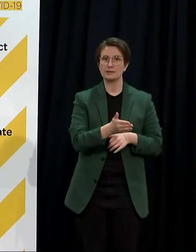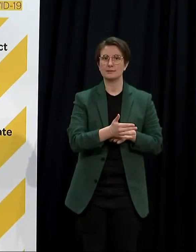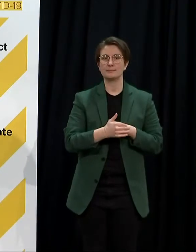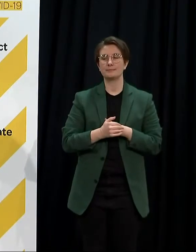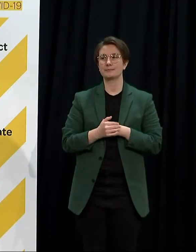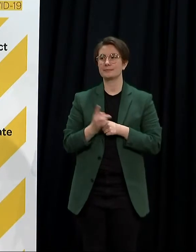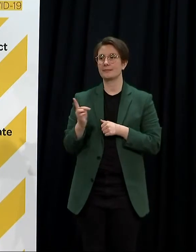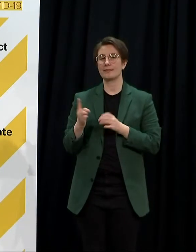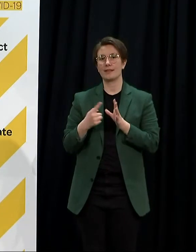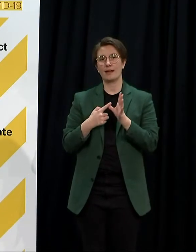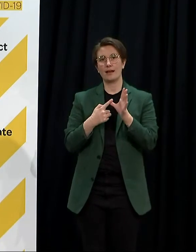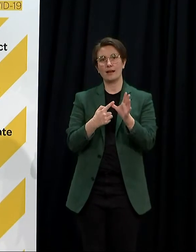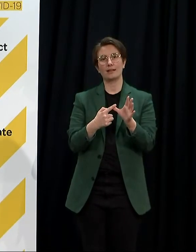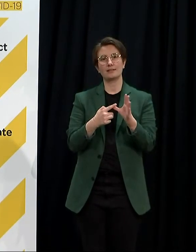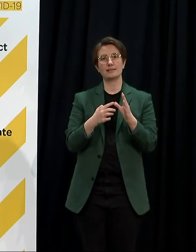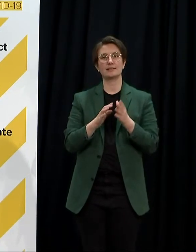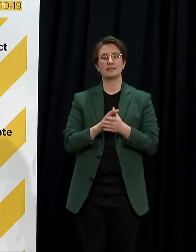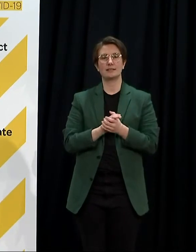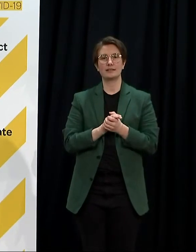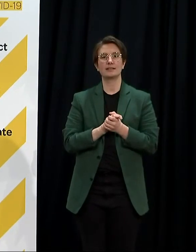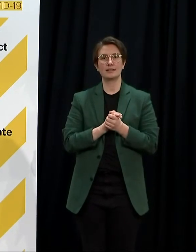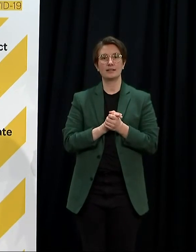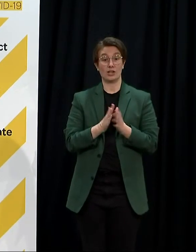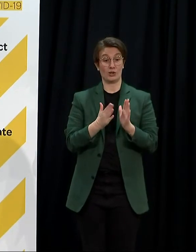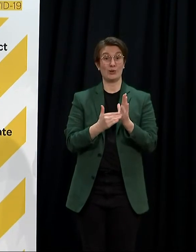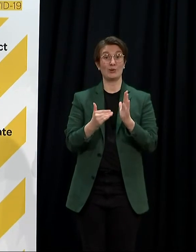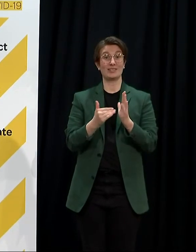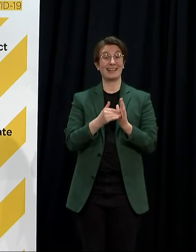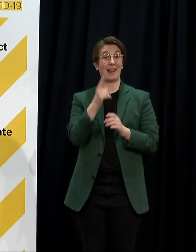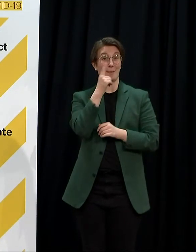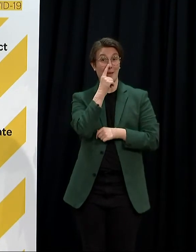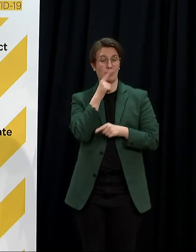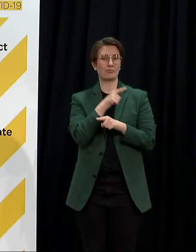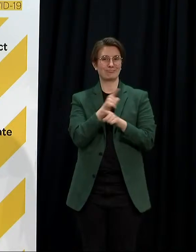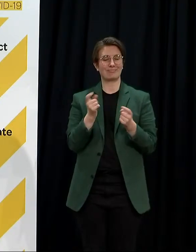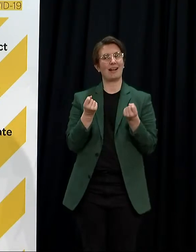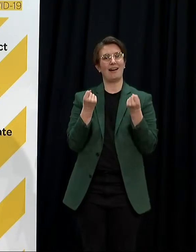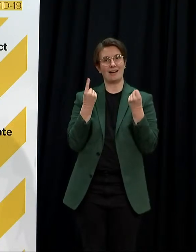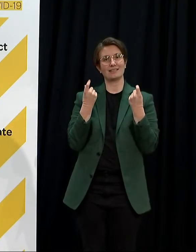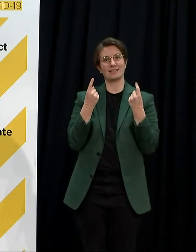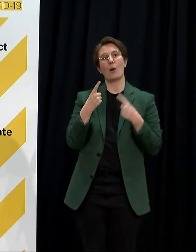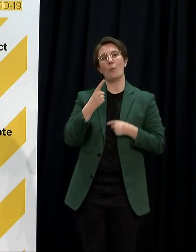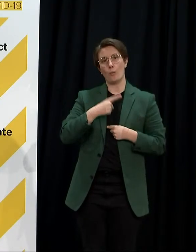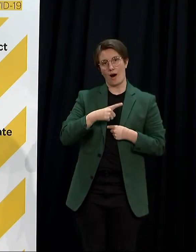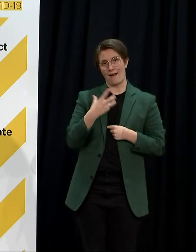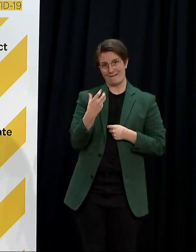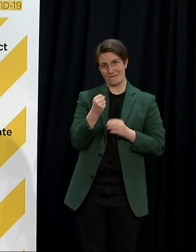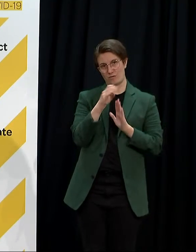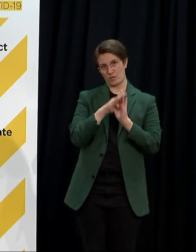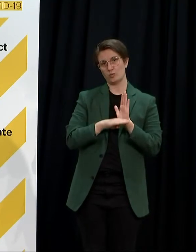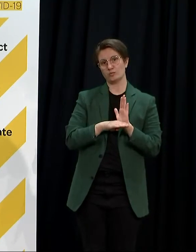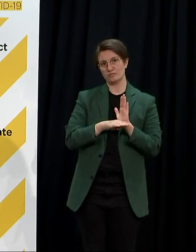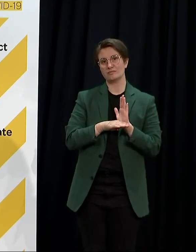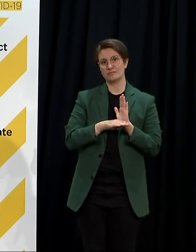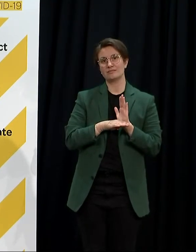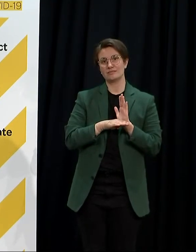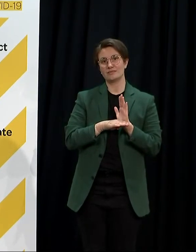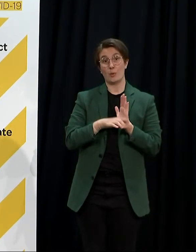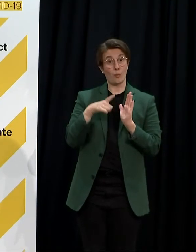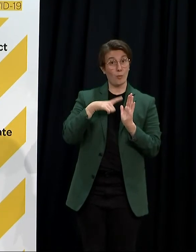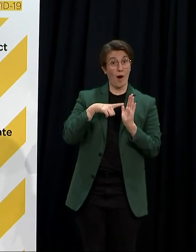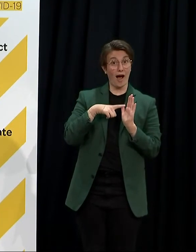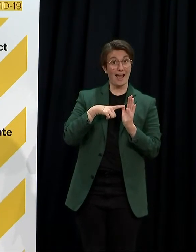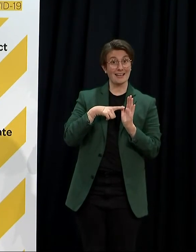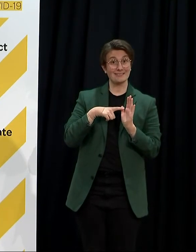the reason that we're in these restrictions is so that we can get back to a place where they have their freedoms